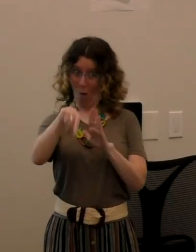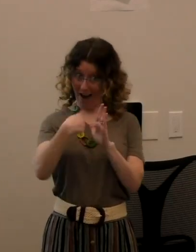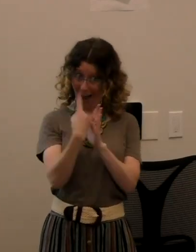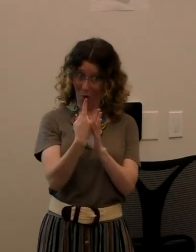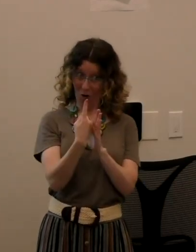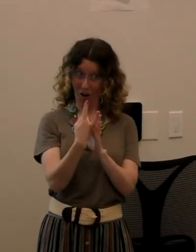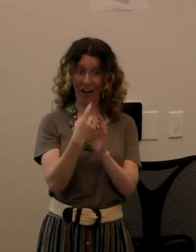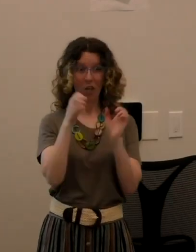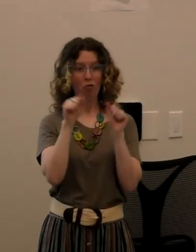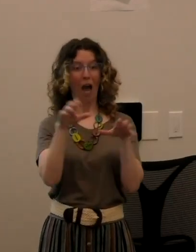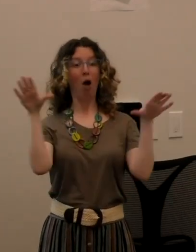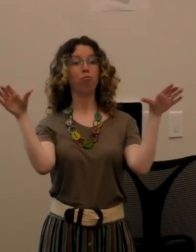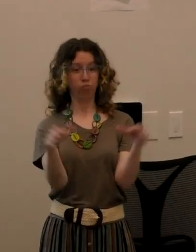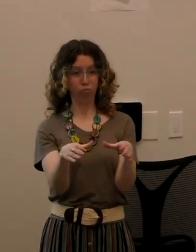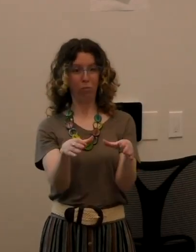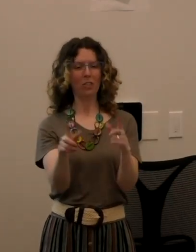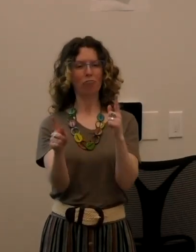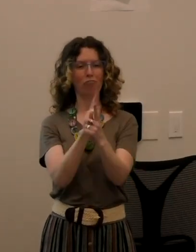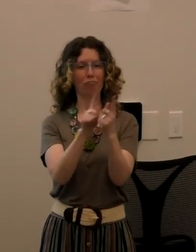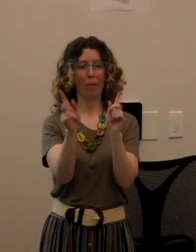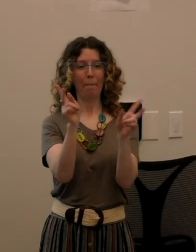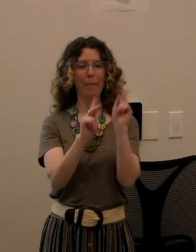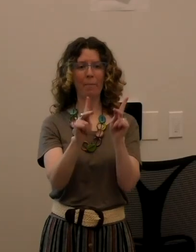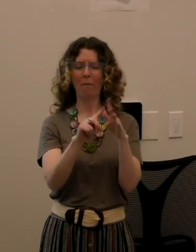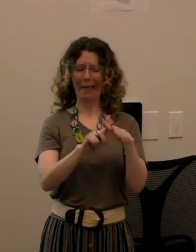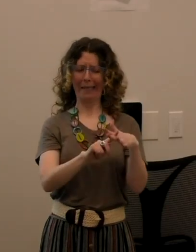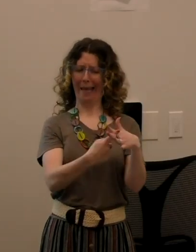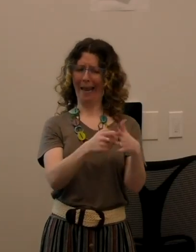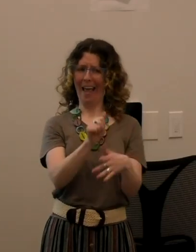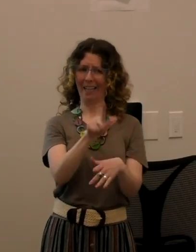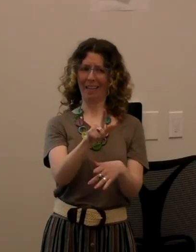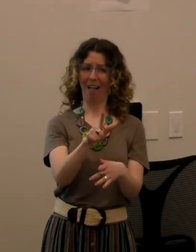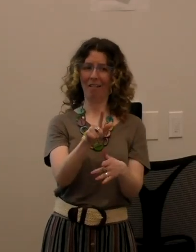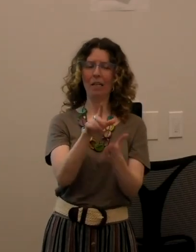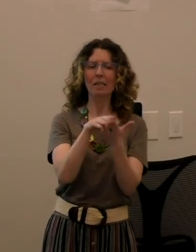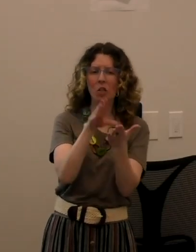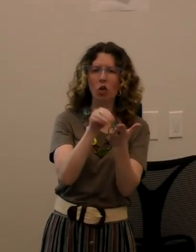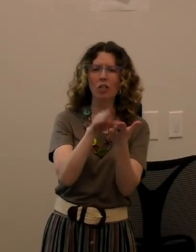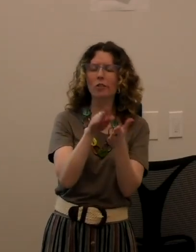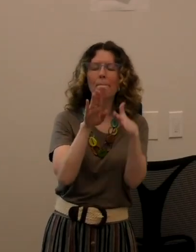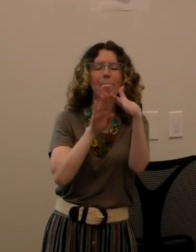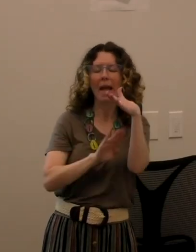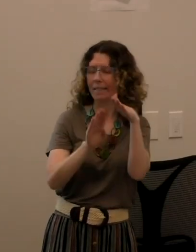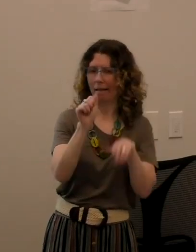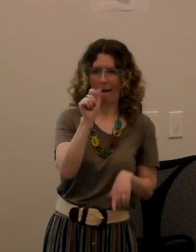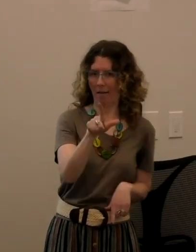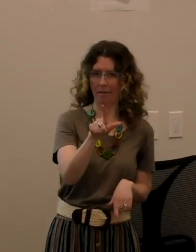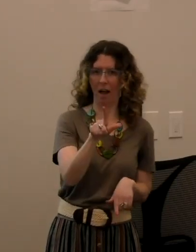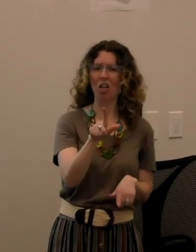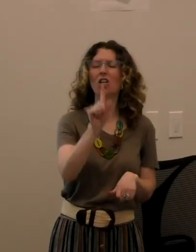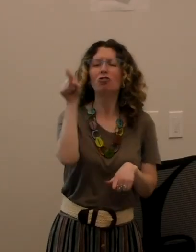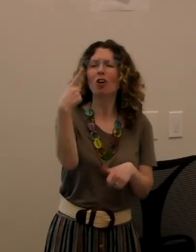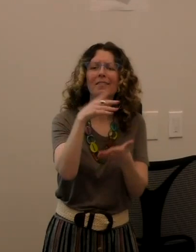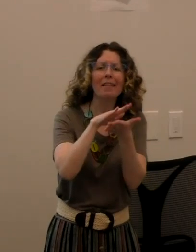4:30 for 1 hour, where everybody comes together, you meet different people, and it's beginner ASL, you know, the